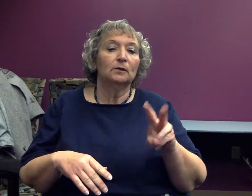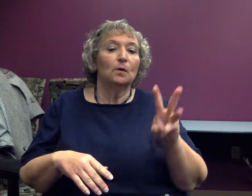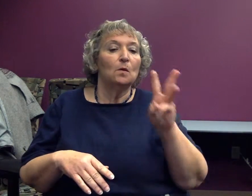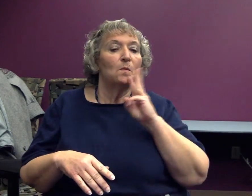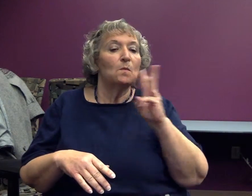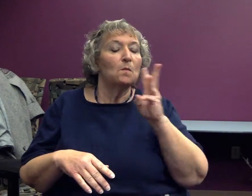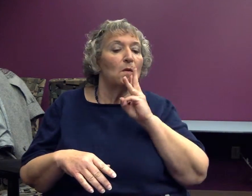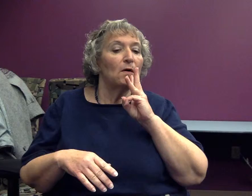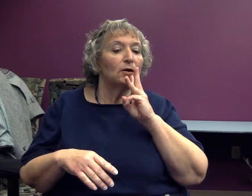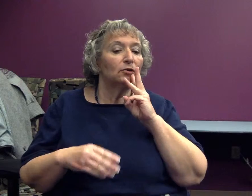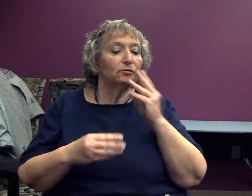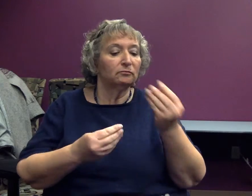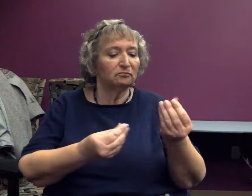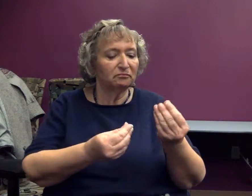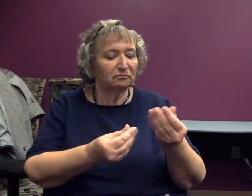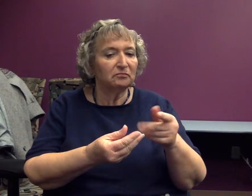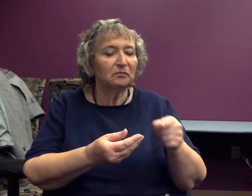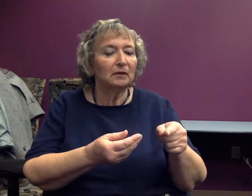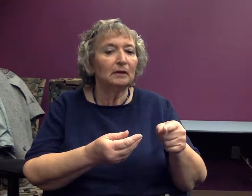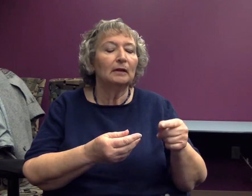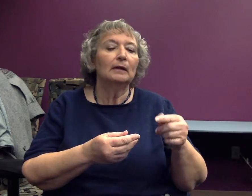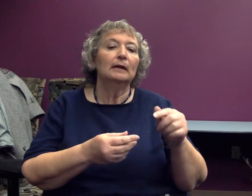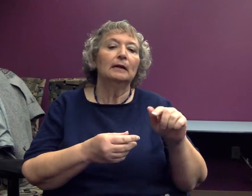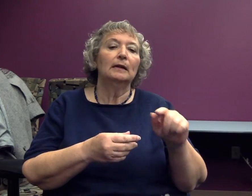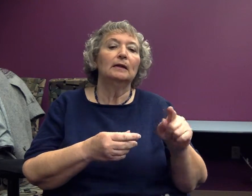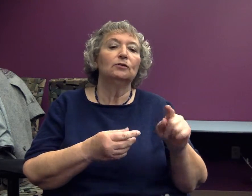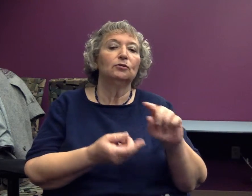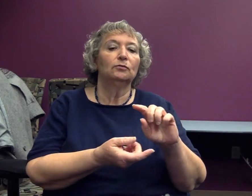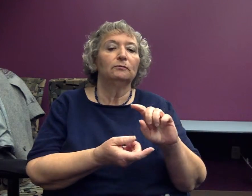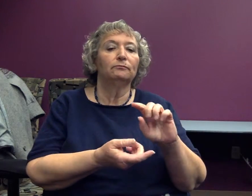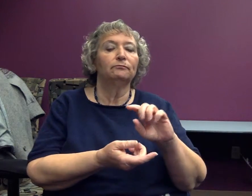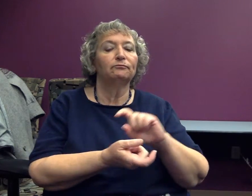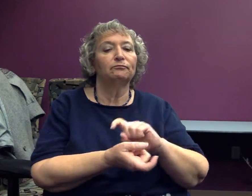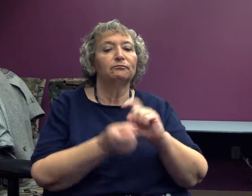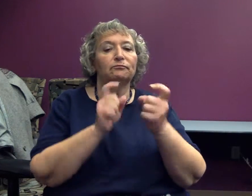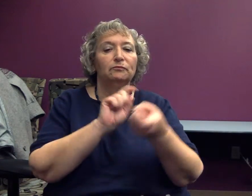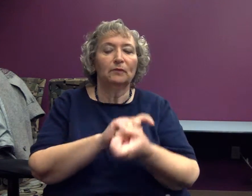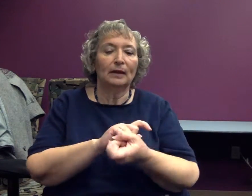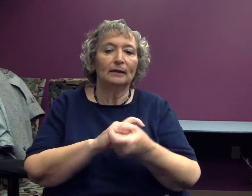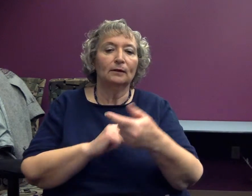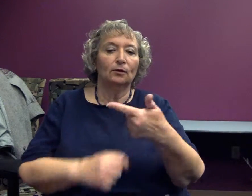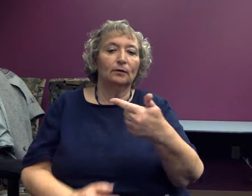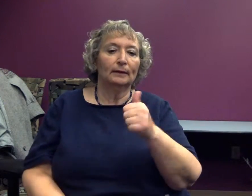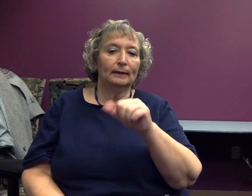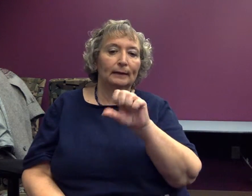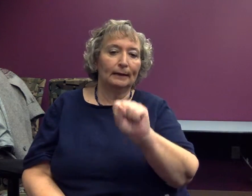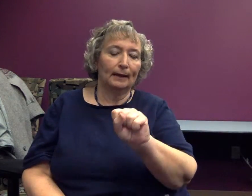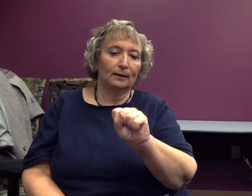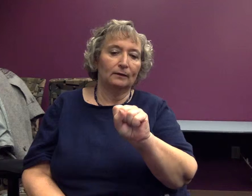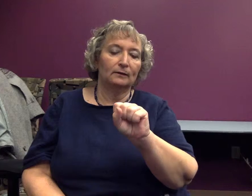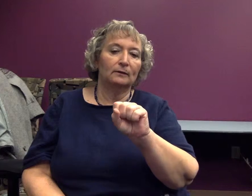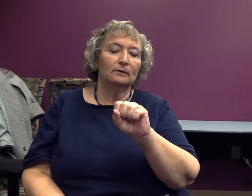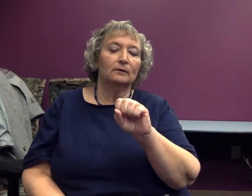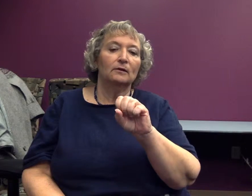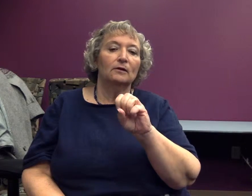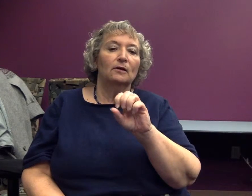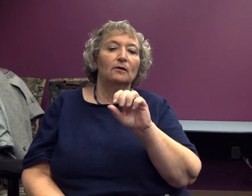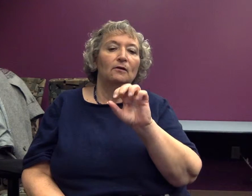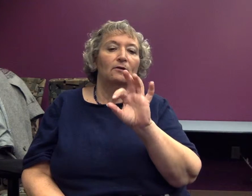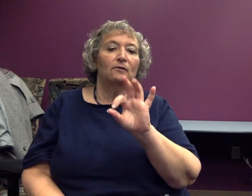phase. And there are probably 50 different variables that can influence the rate of evaporation. We'll talk about a